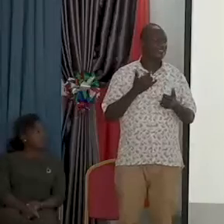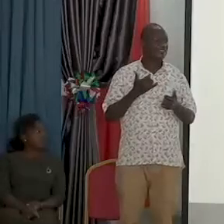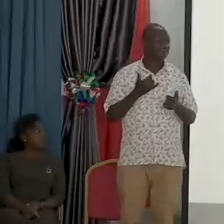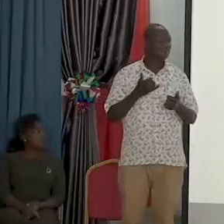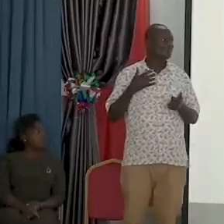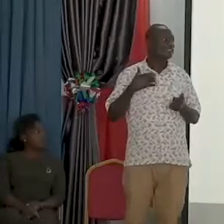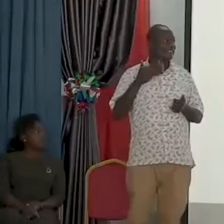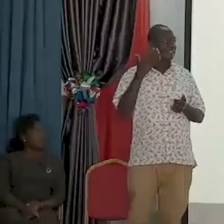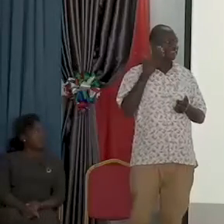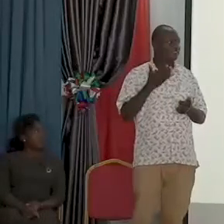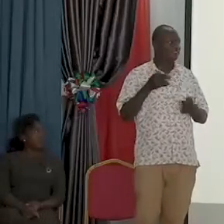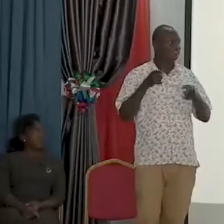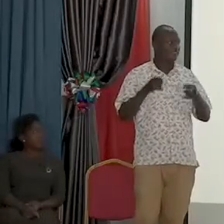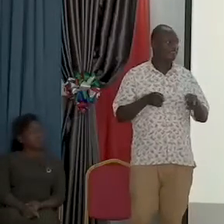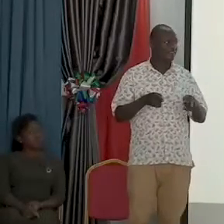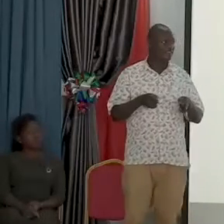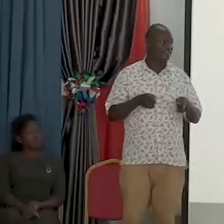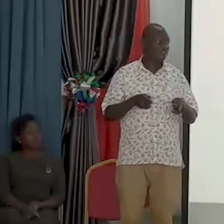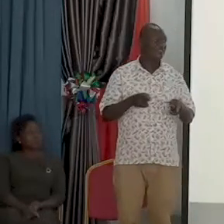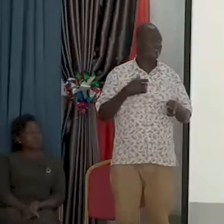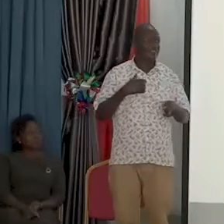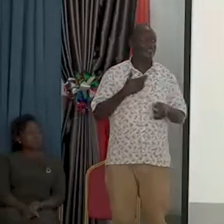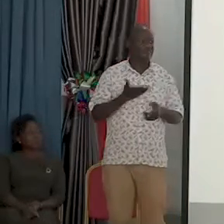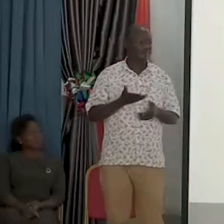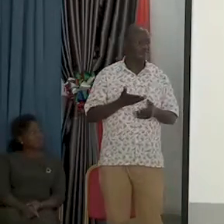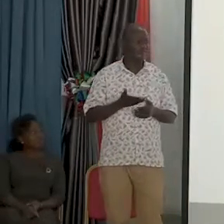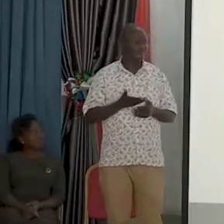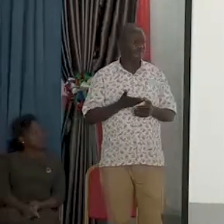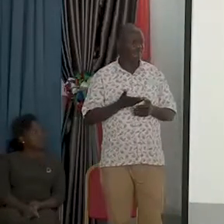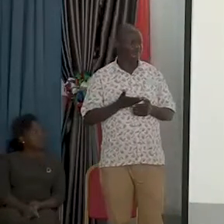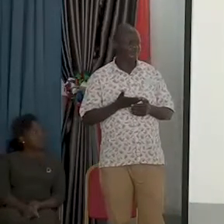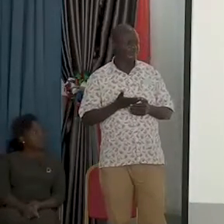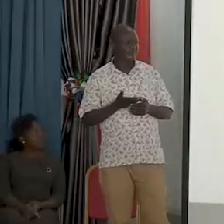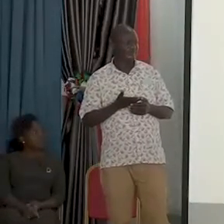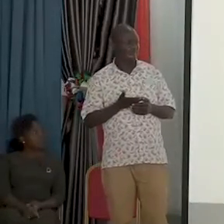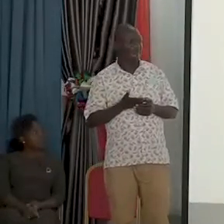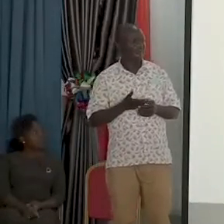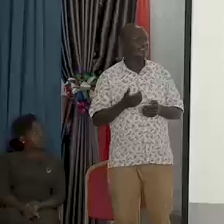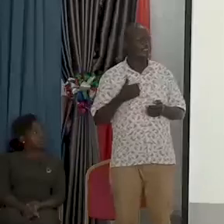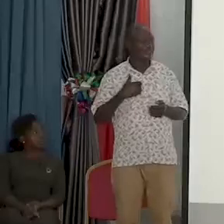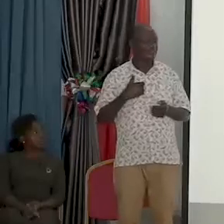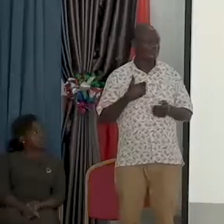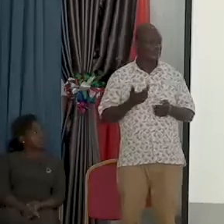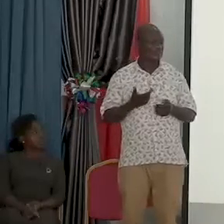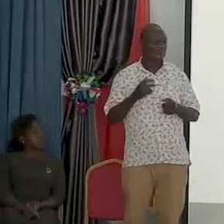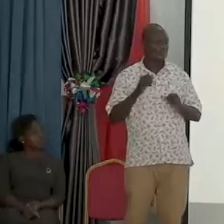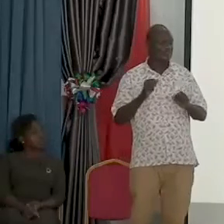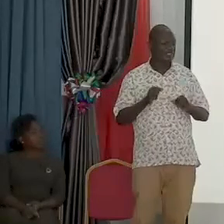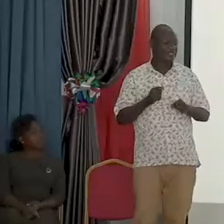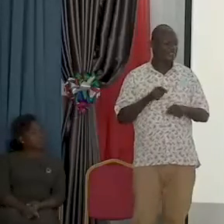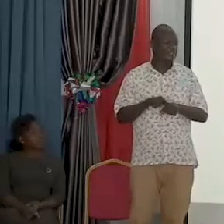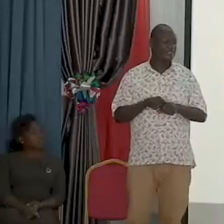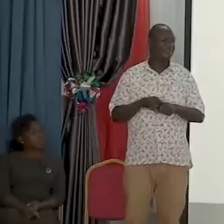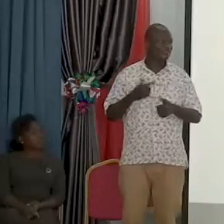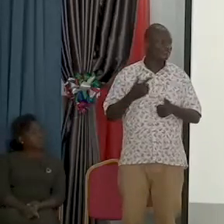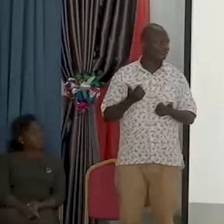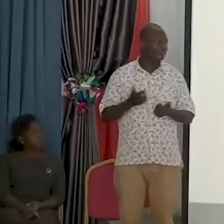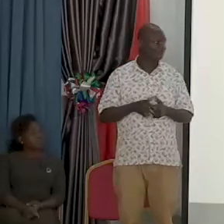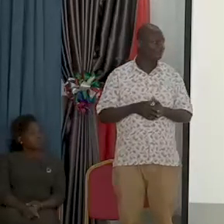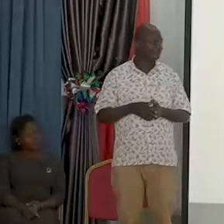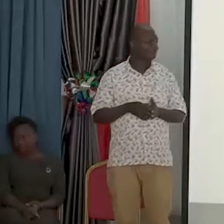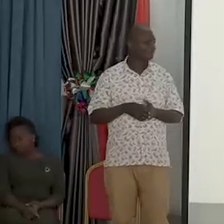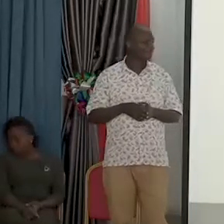I don't have the things I need. I'm going to pitch a fit. No, we're not. You get what you get, and you're going to make it work, right?